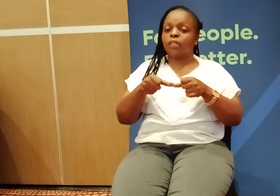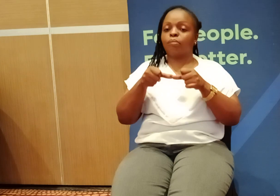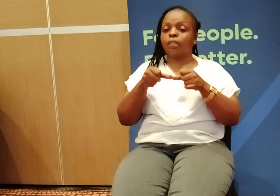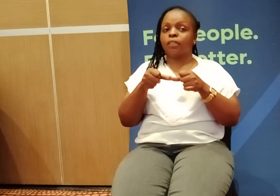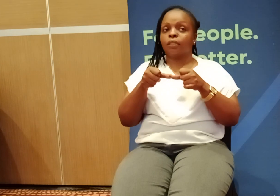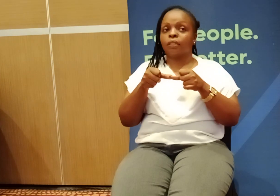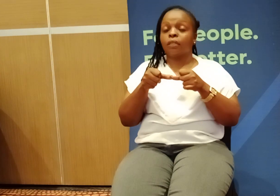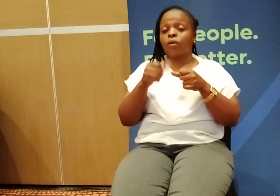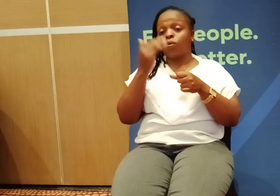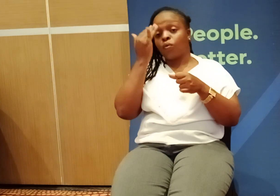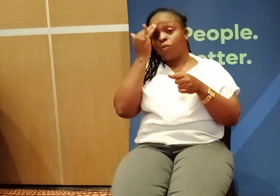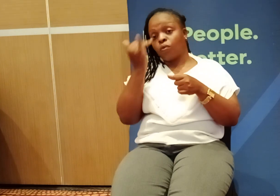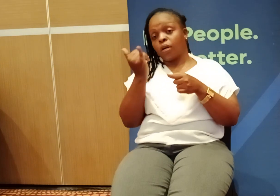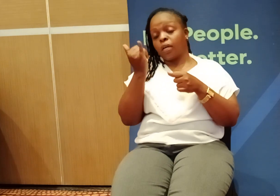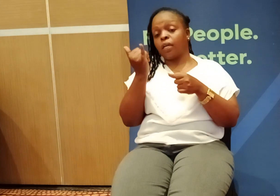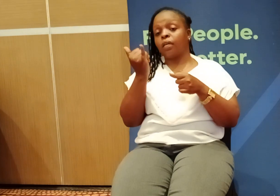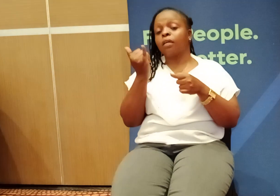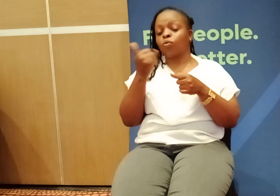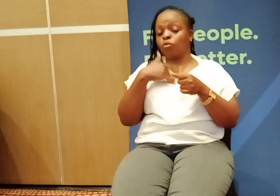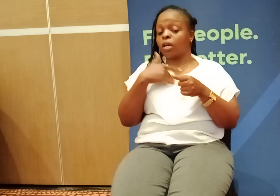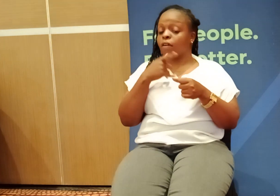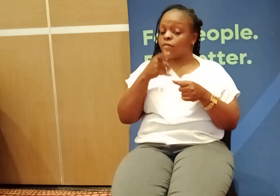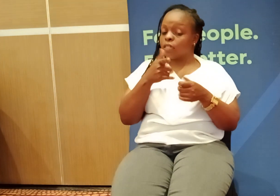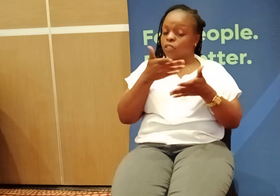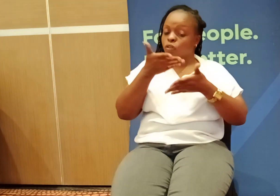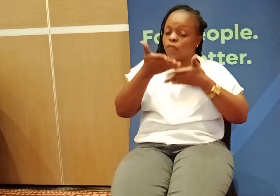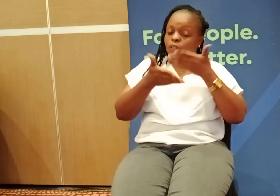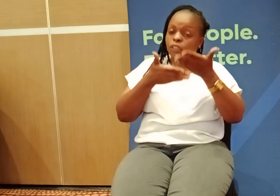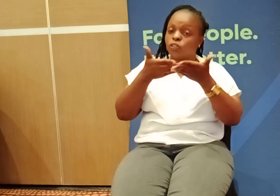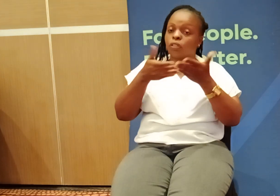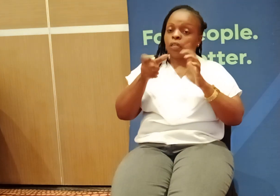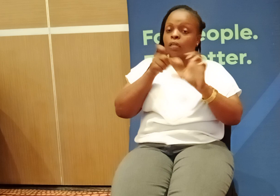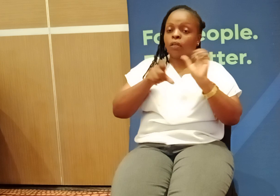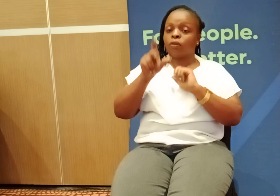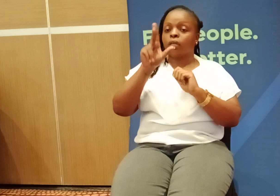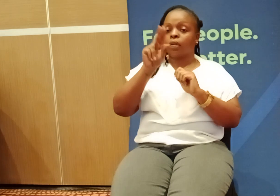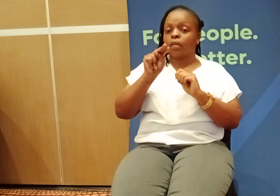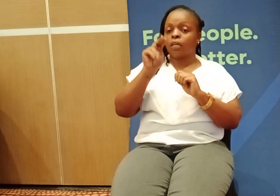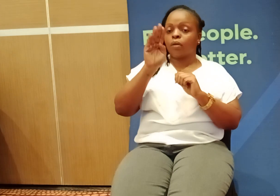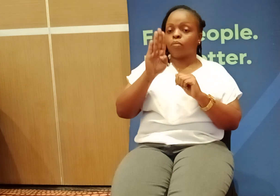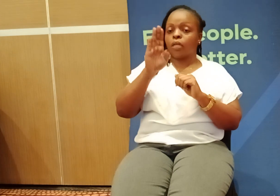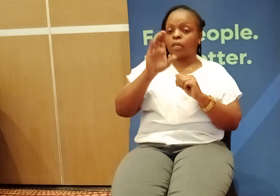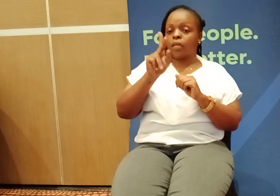The reason why we're having conversations around NBK and the history is that element of risk.